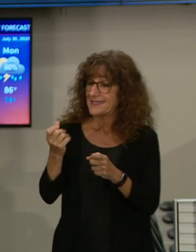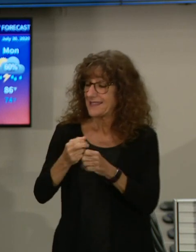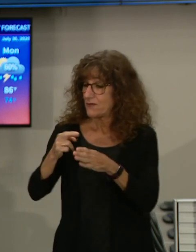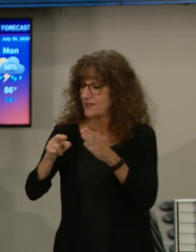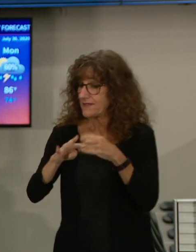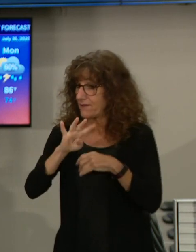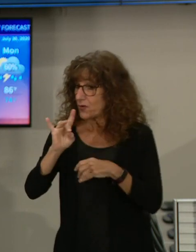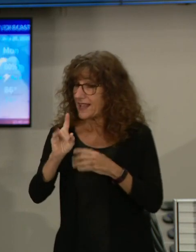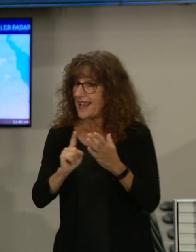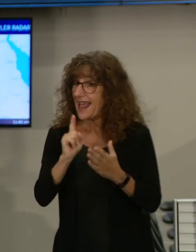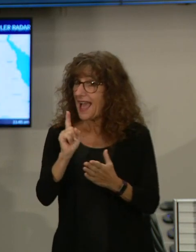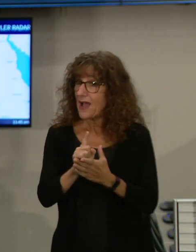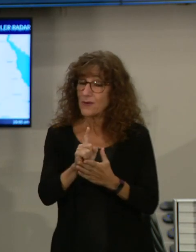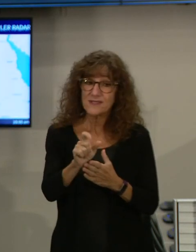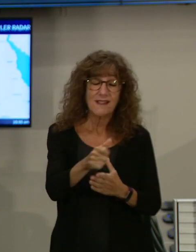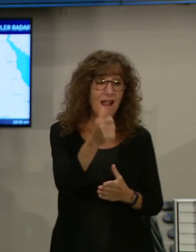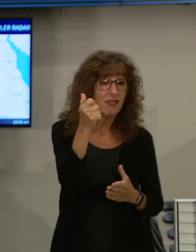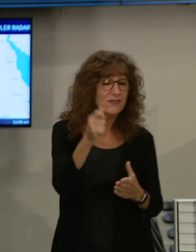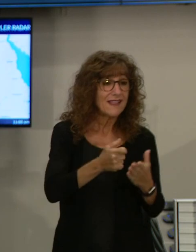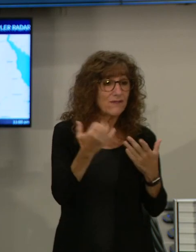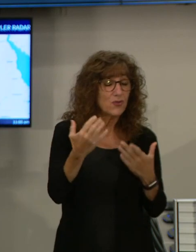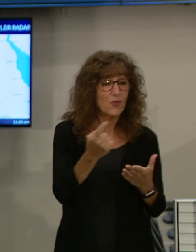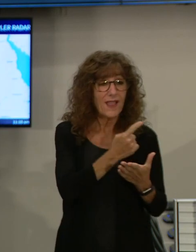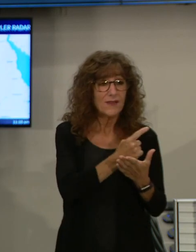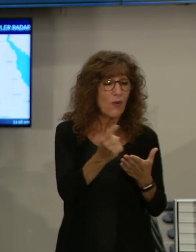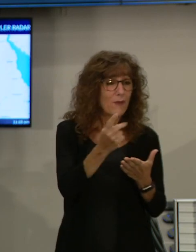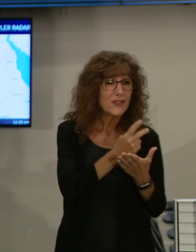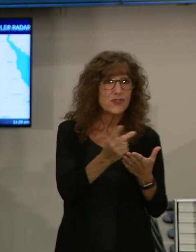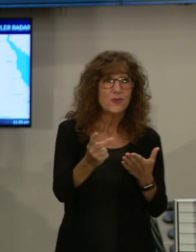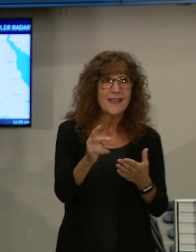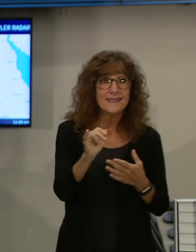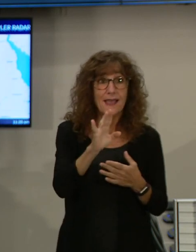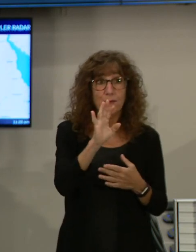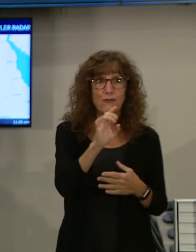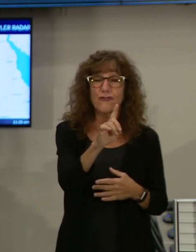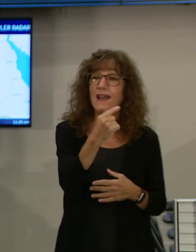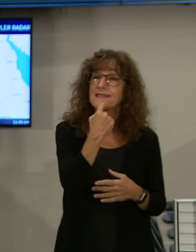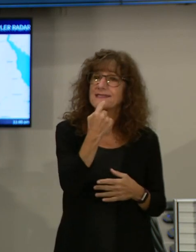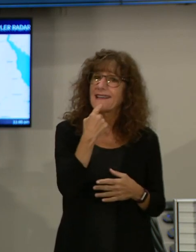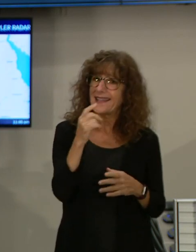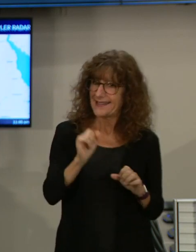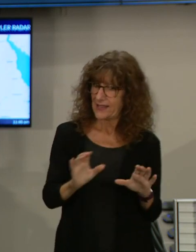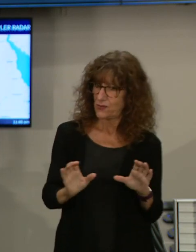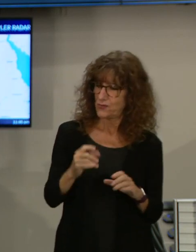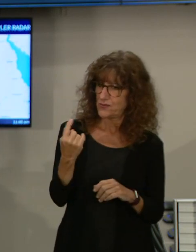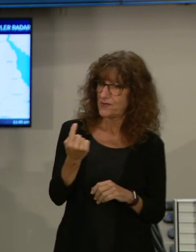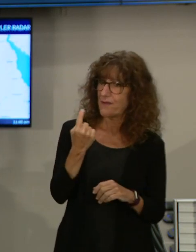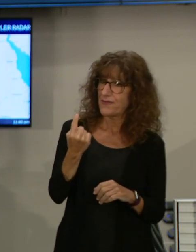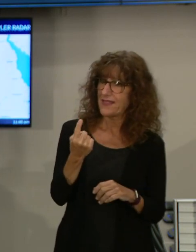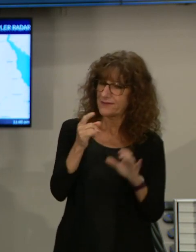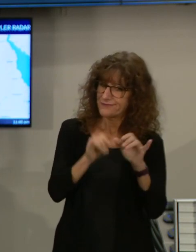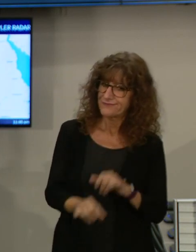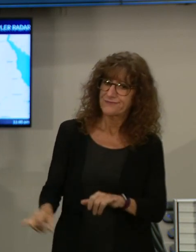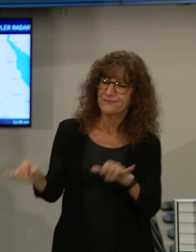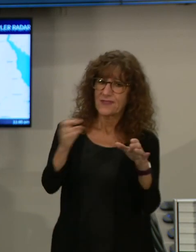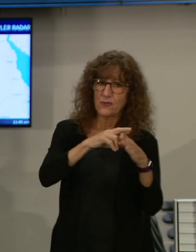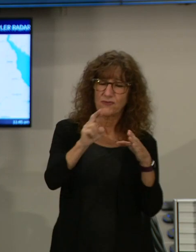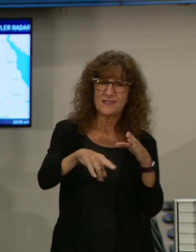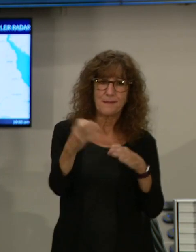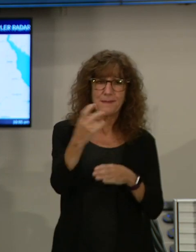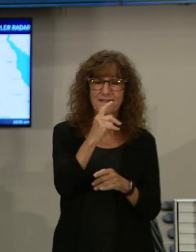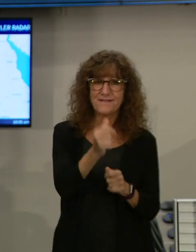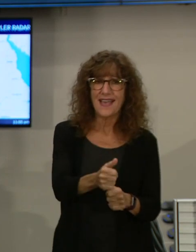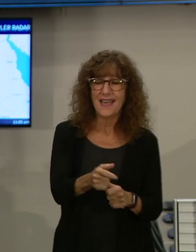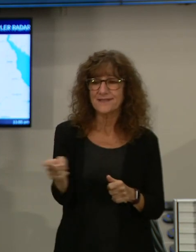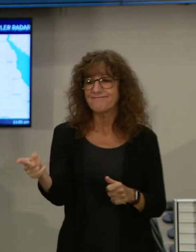and others you have to wait a week, like Brad was saying, 2 weeks? Is there anything you guys can do to try to get a consistently quick result back?